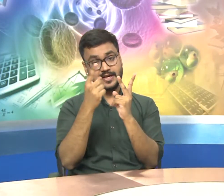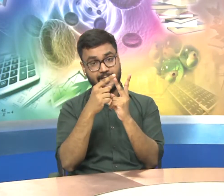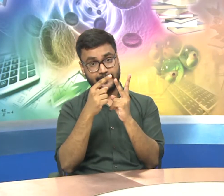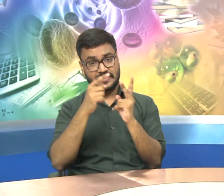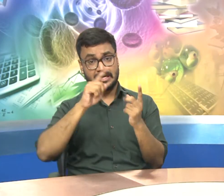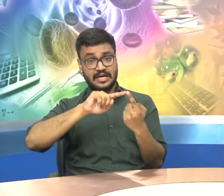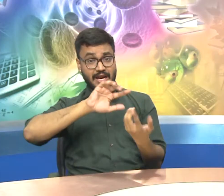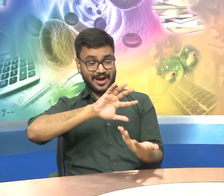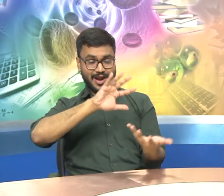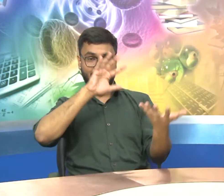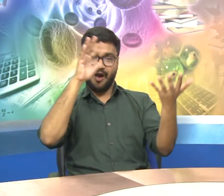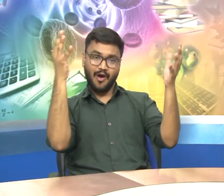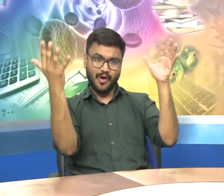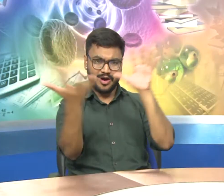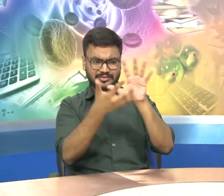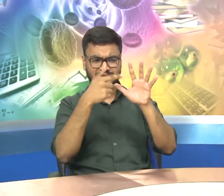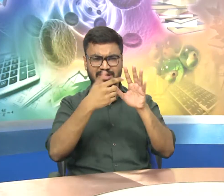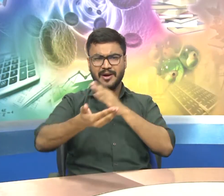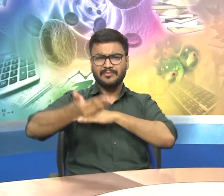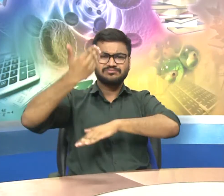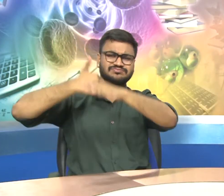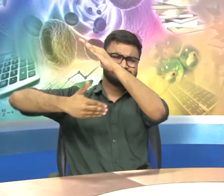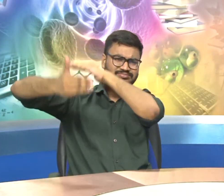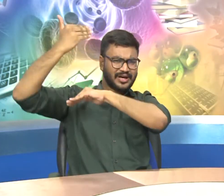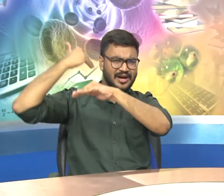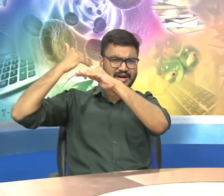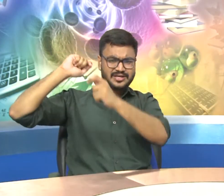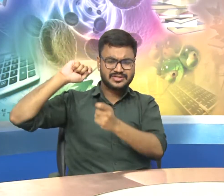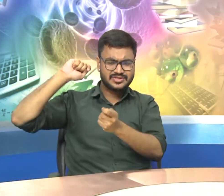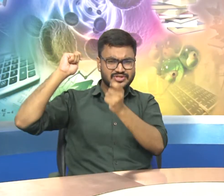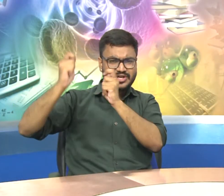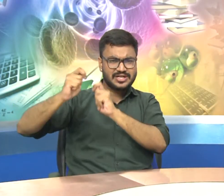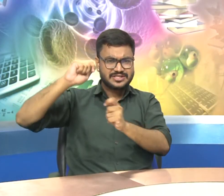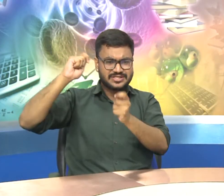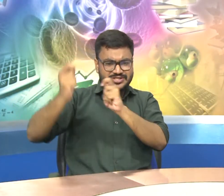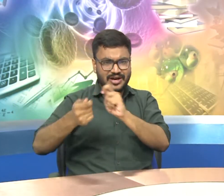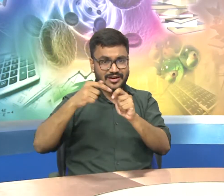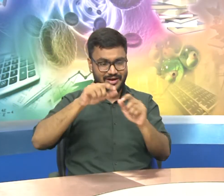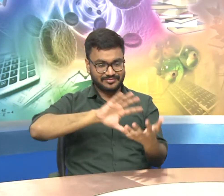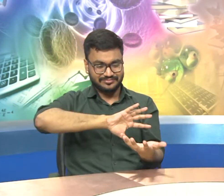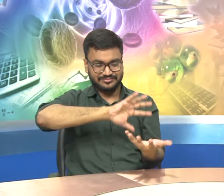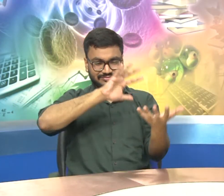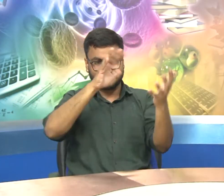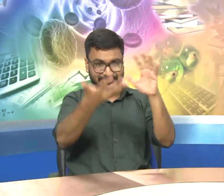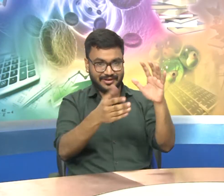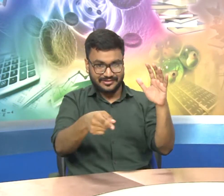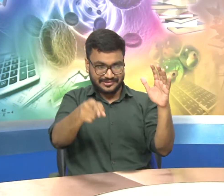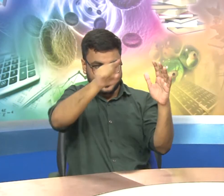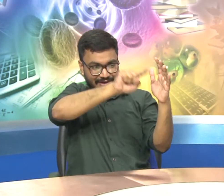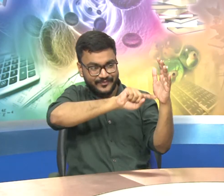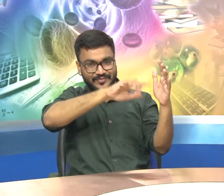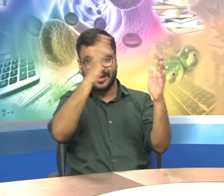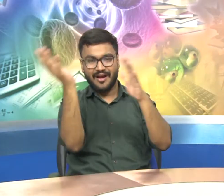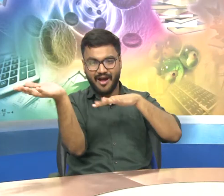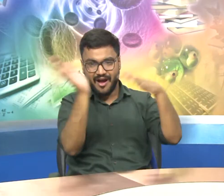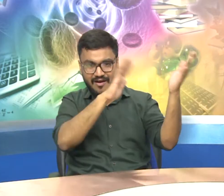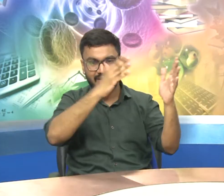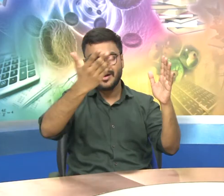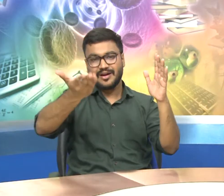First, we had learned the origin of life on Earth and also